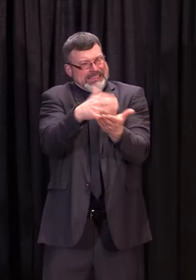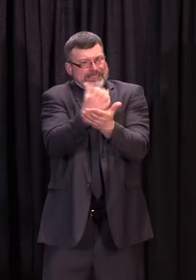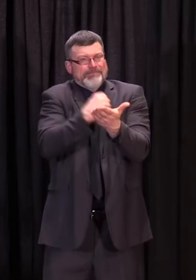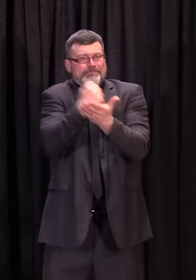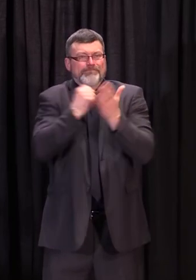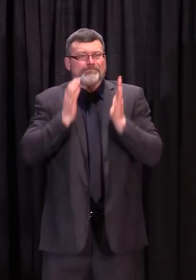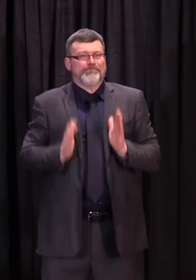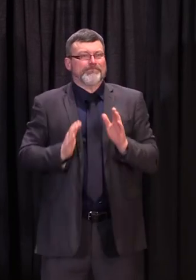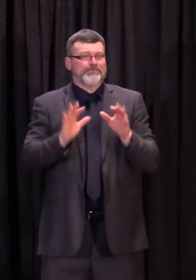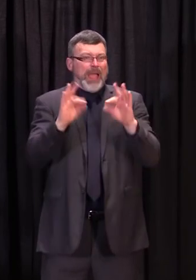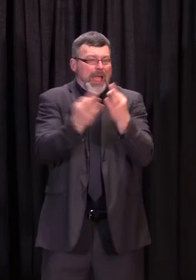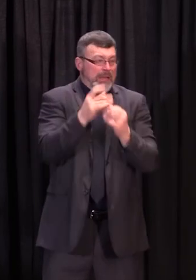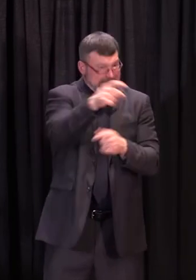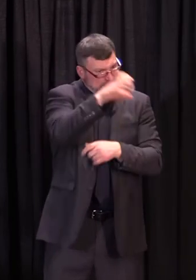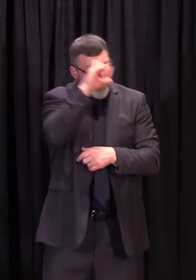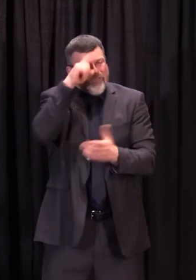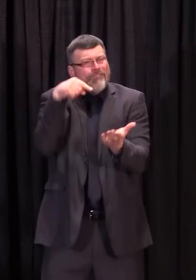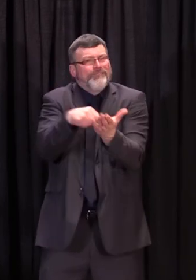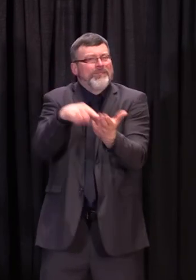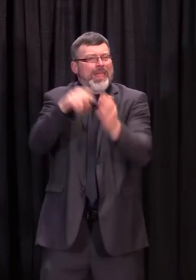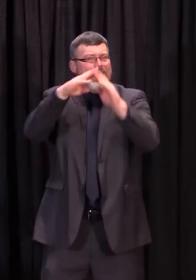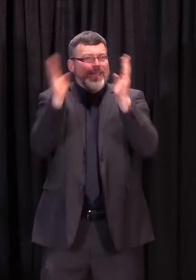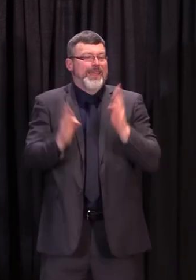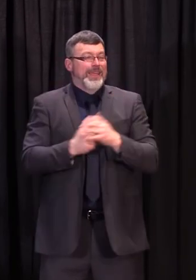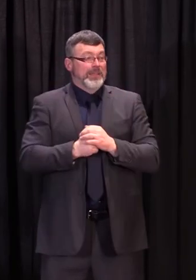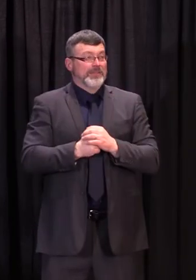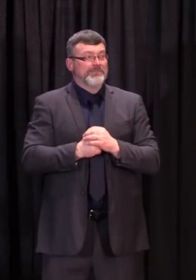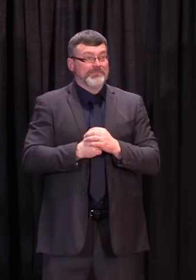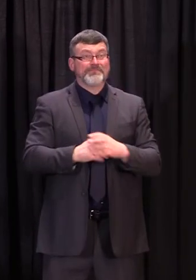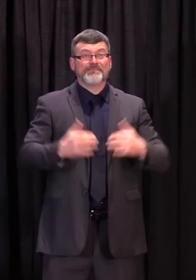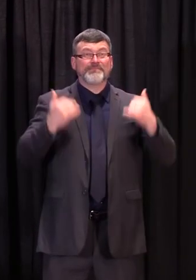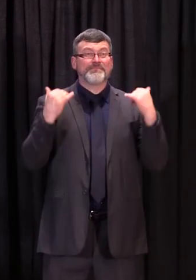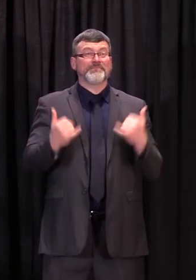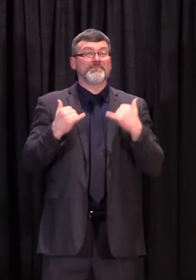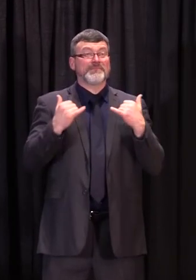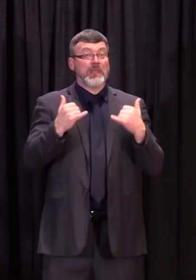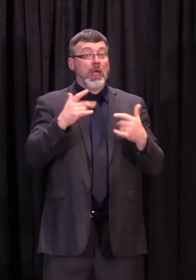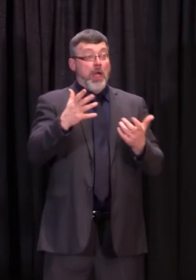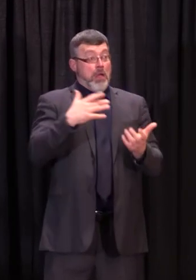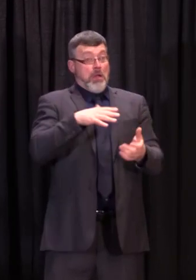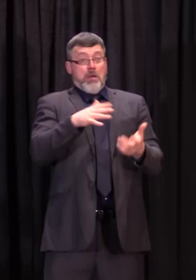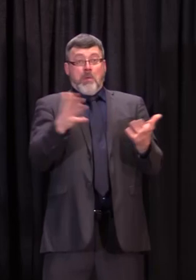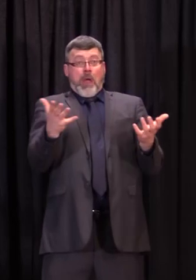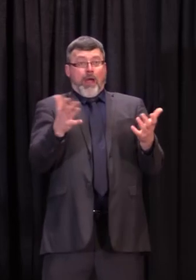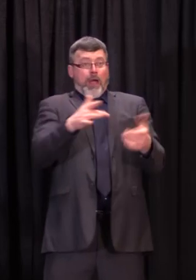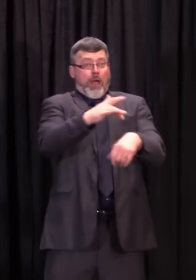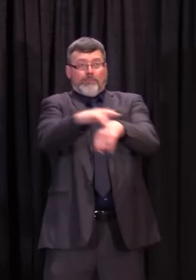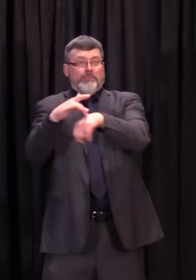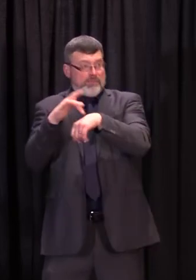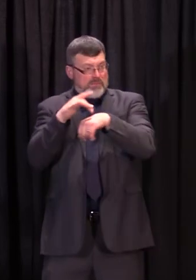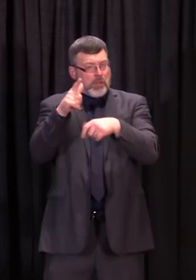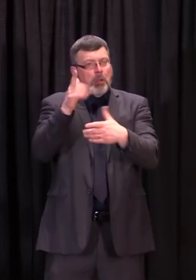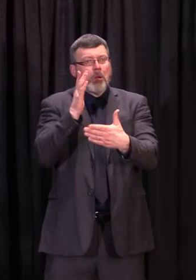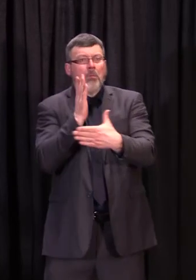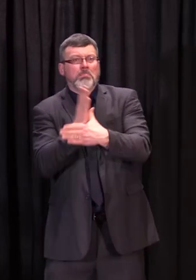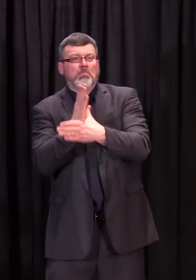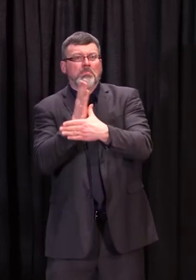Right now, the supply of modestly priced homes for sale is practically